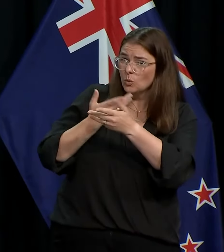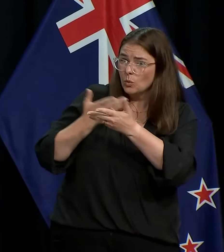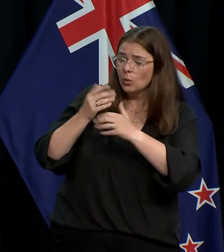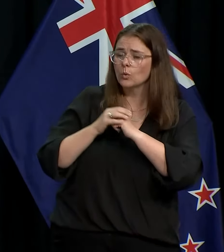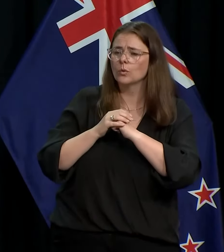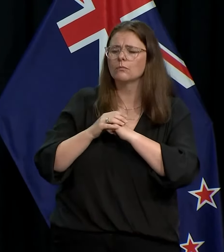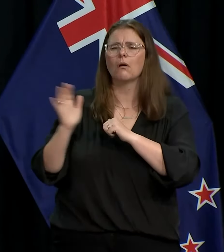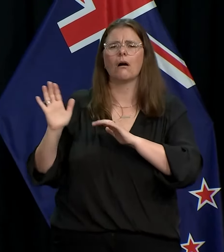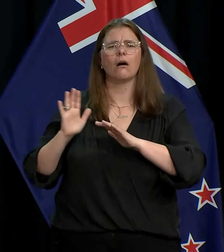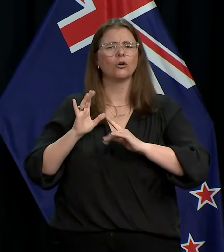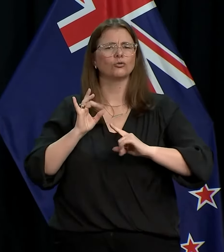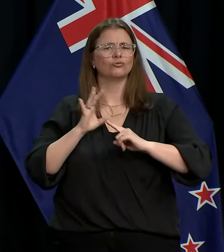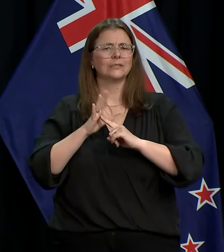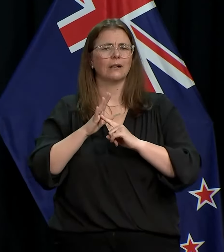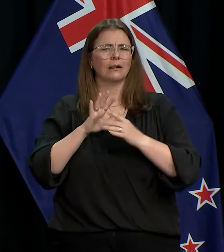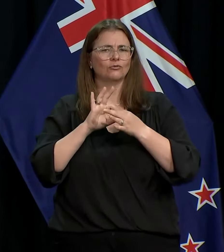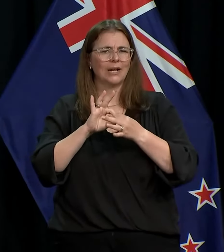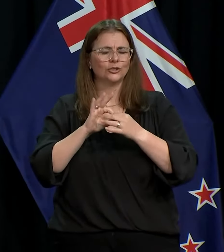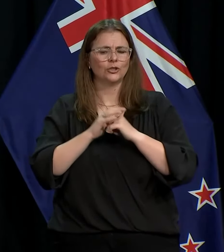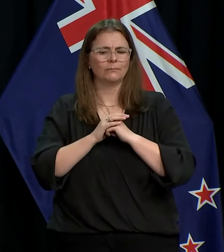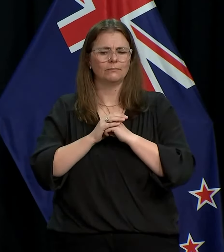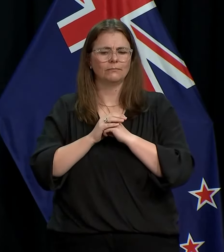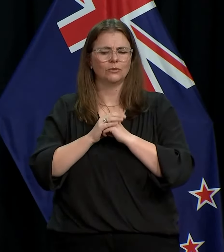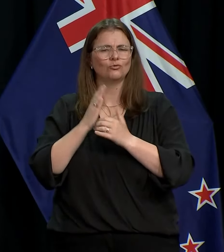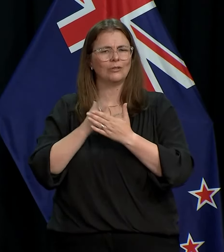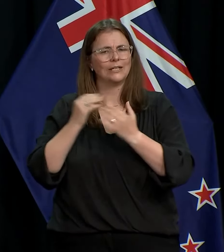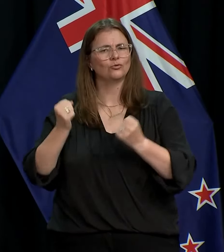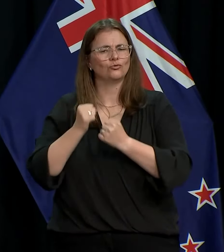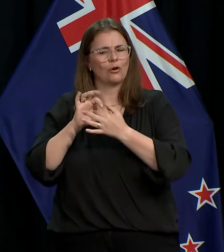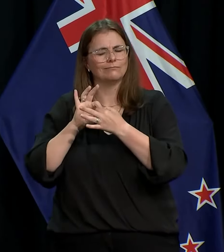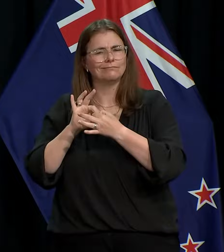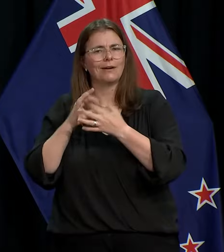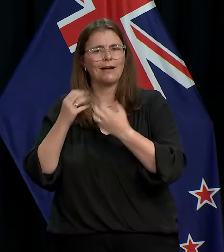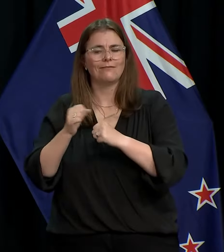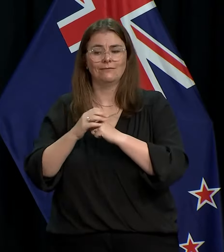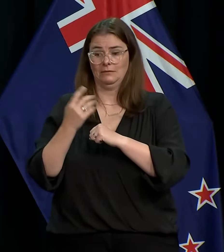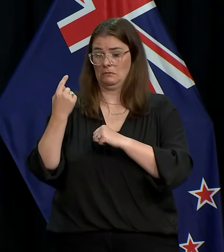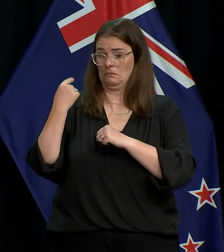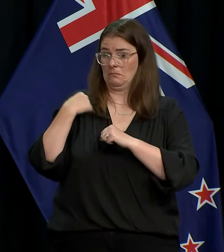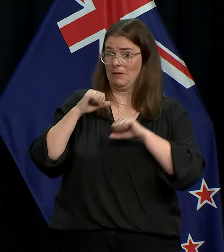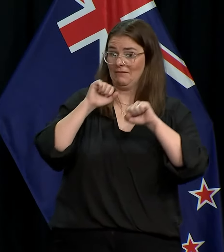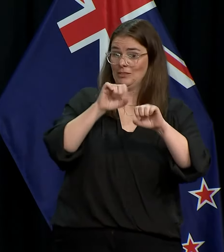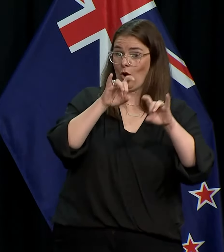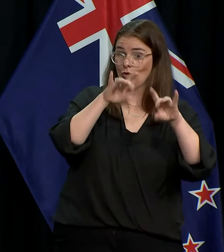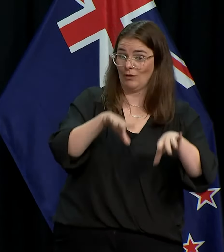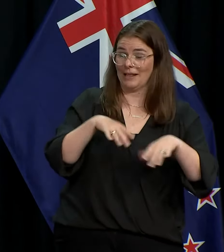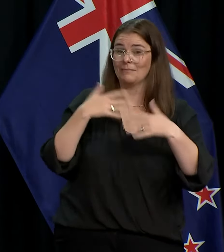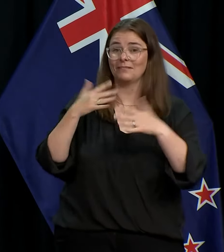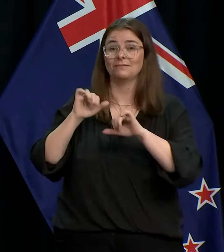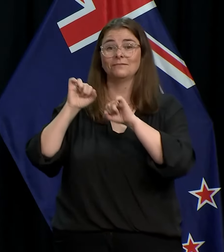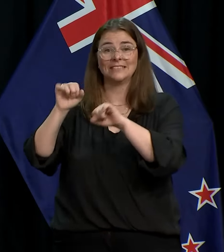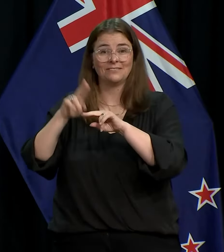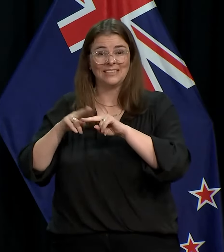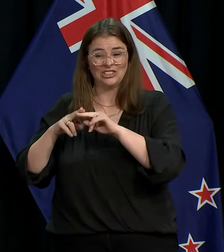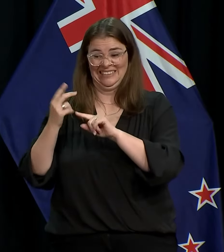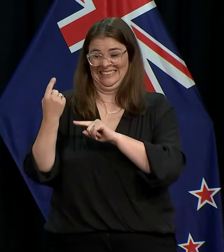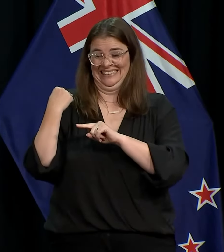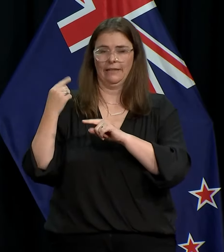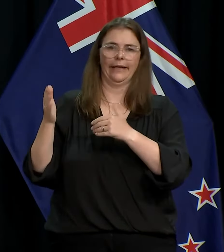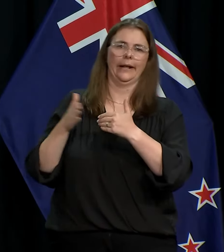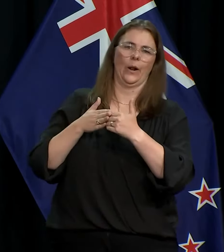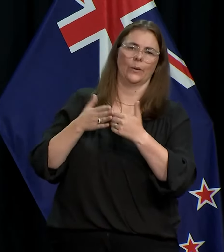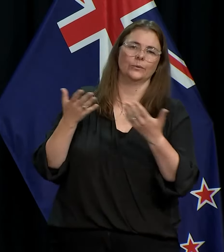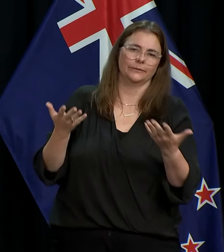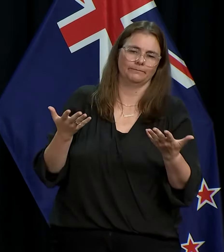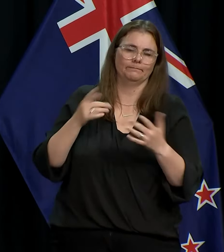critical relationship for us and a really strong one. It was the last visit alongside Australia that I was able to make before borders and